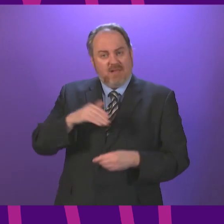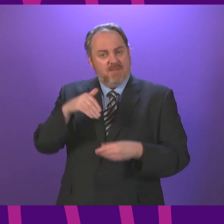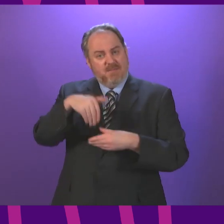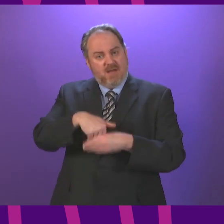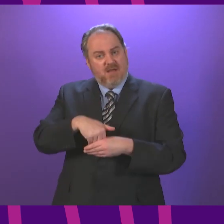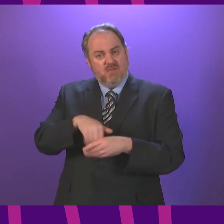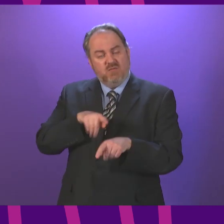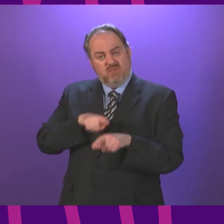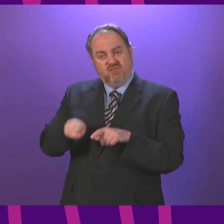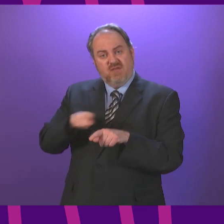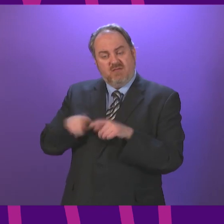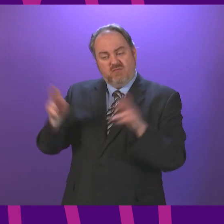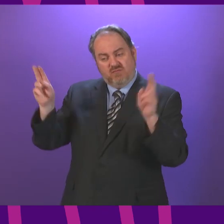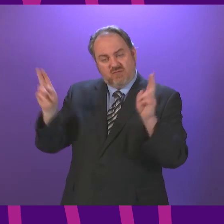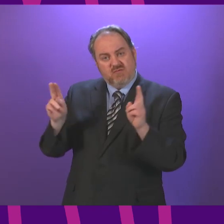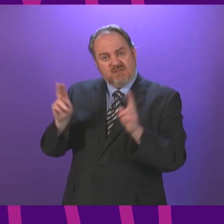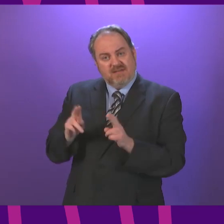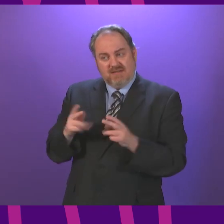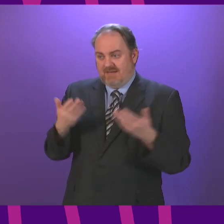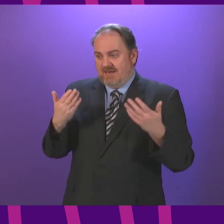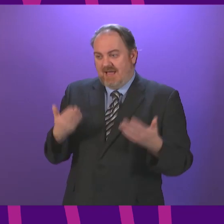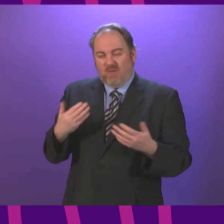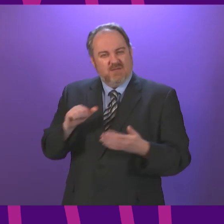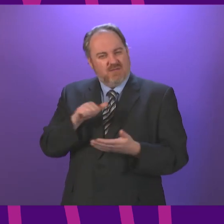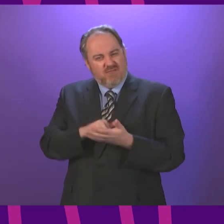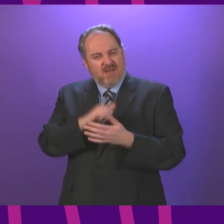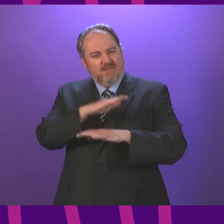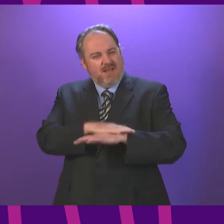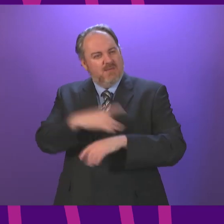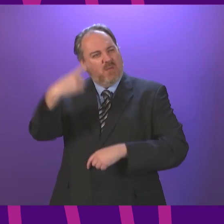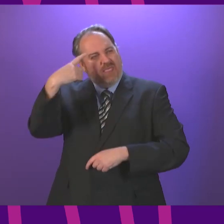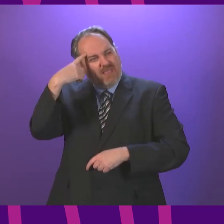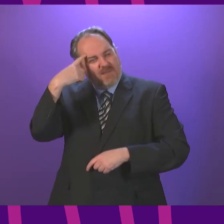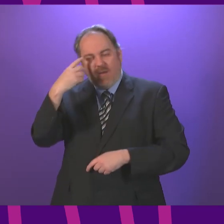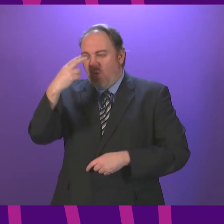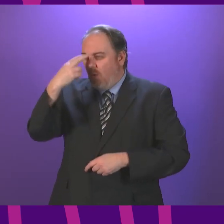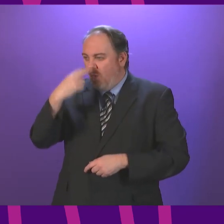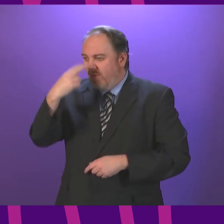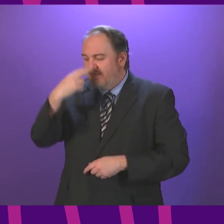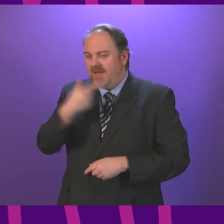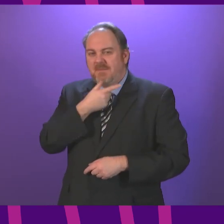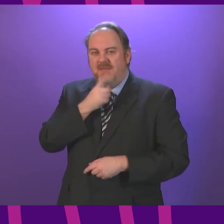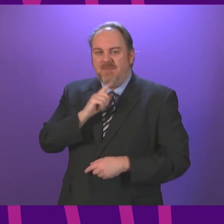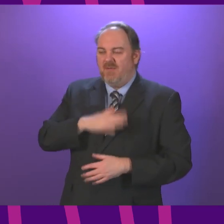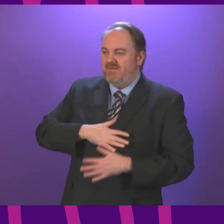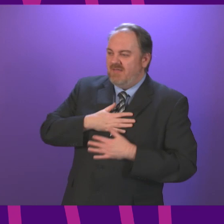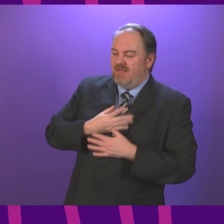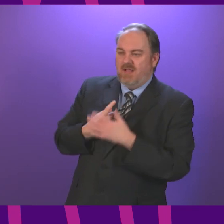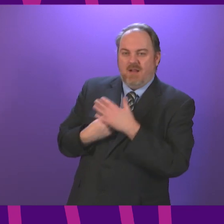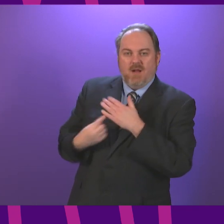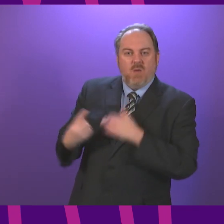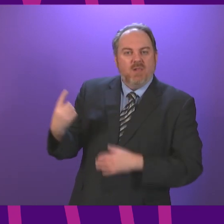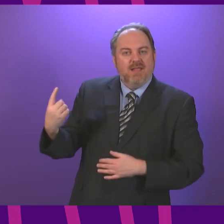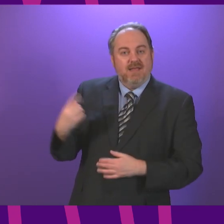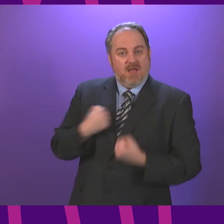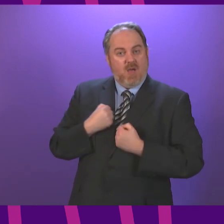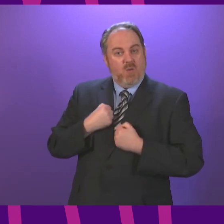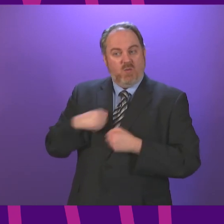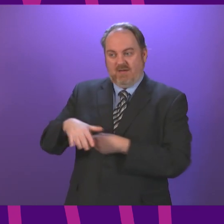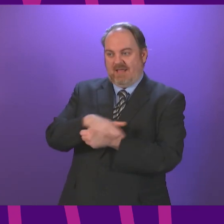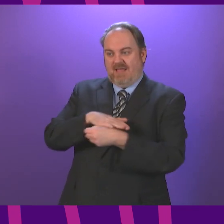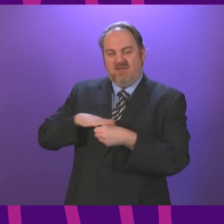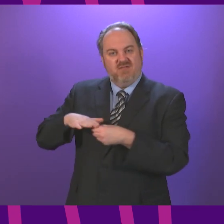think now more than ever before is a time to be thinking of perhaps elderly people or people who are alone in our own networks,